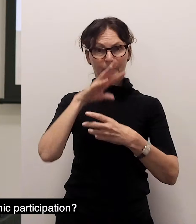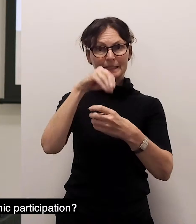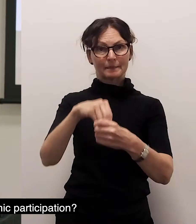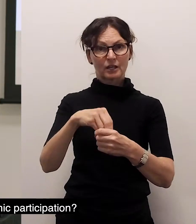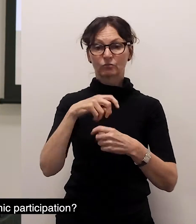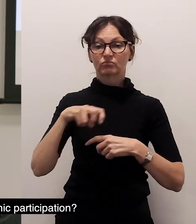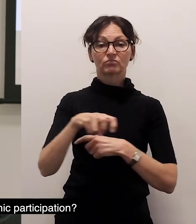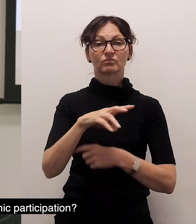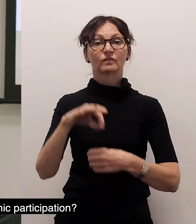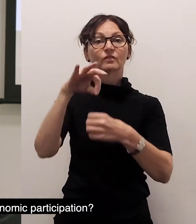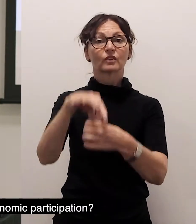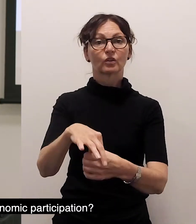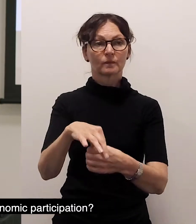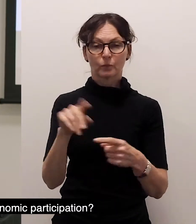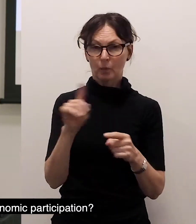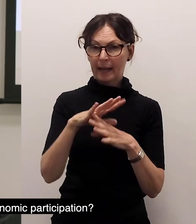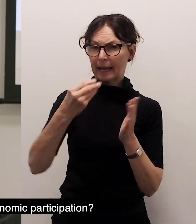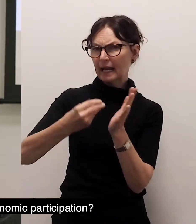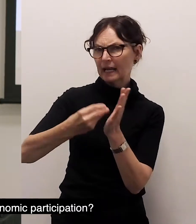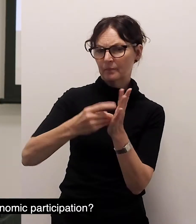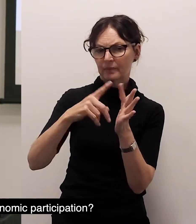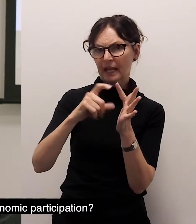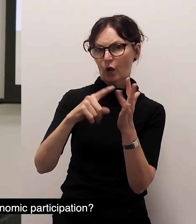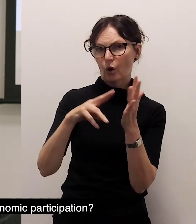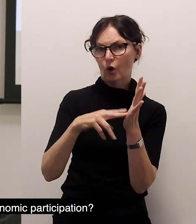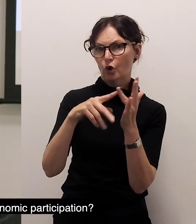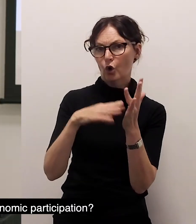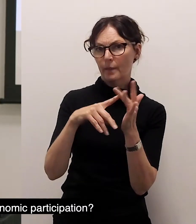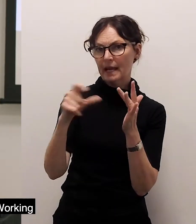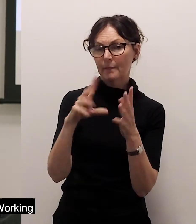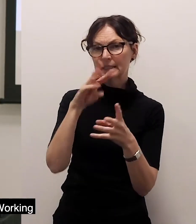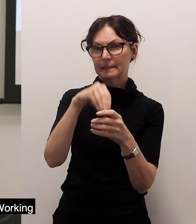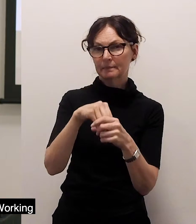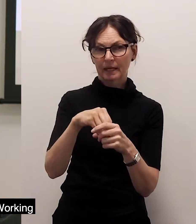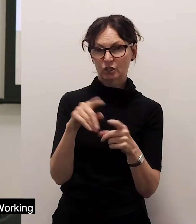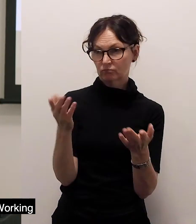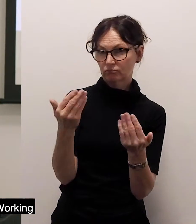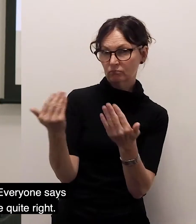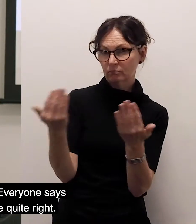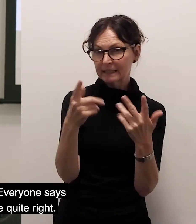economic participation? Some examples of economic participation? Work.